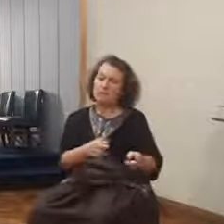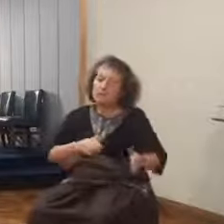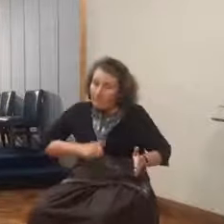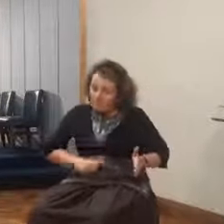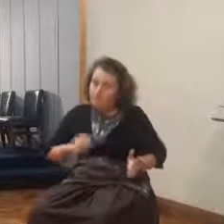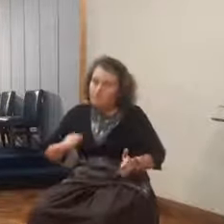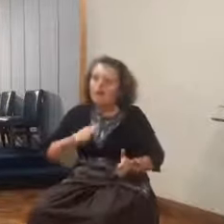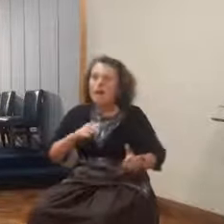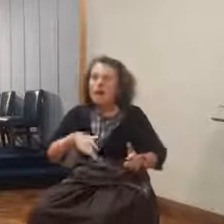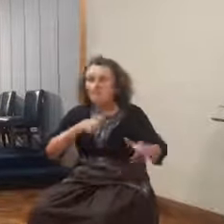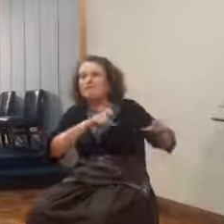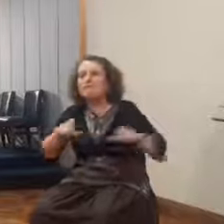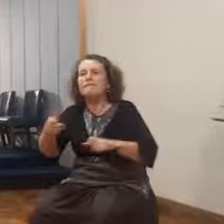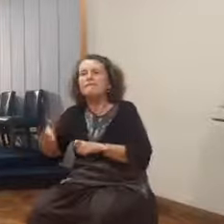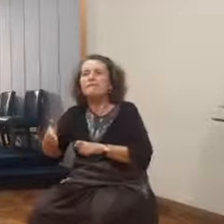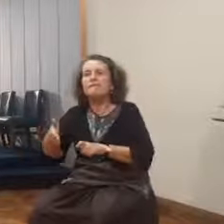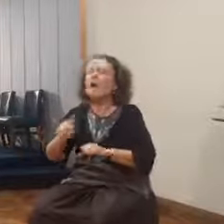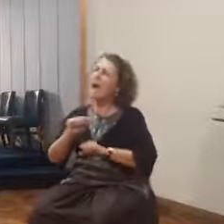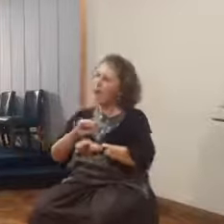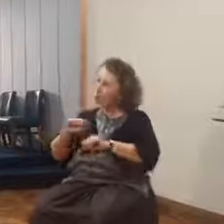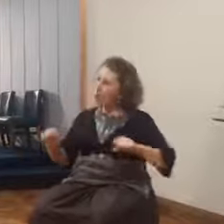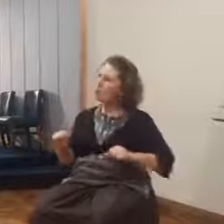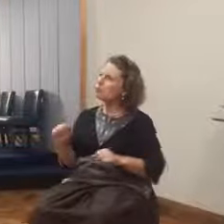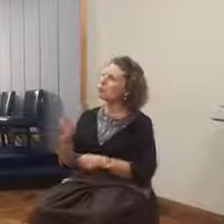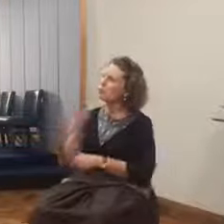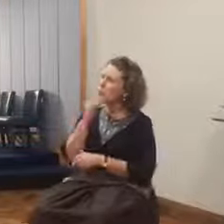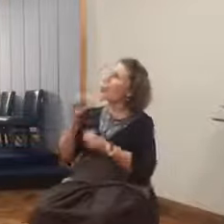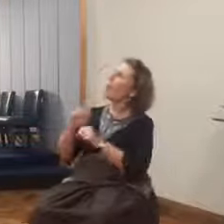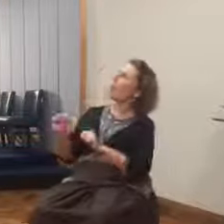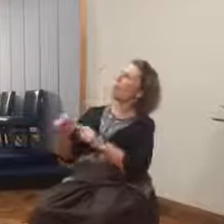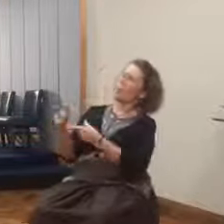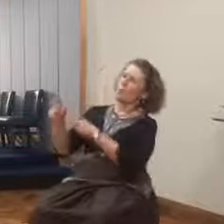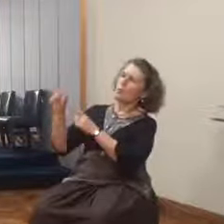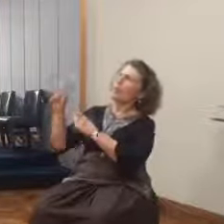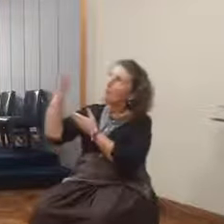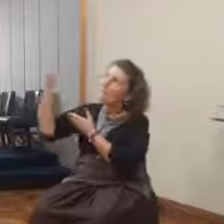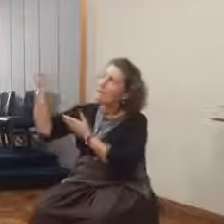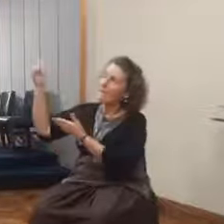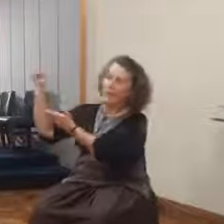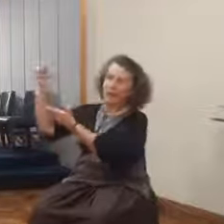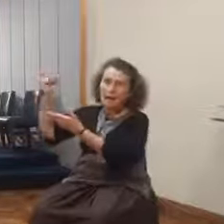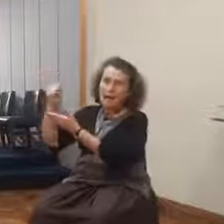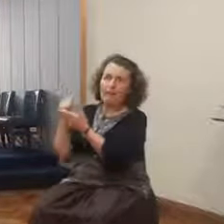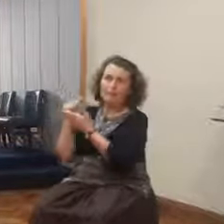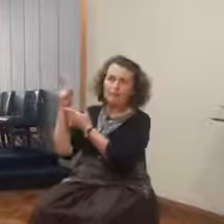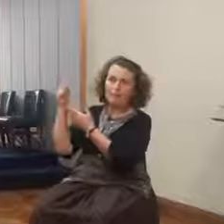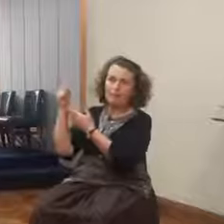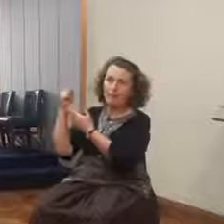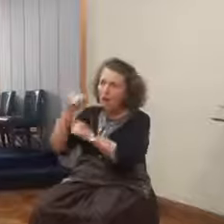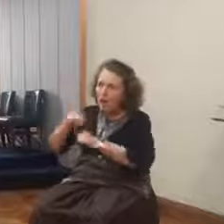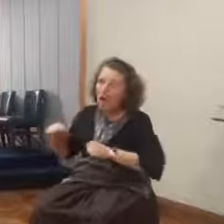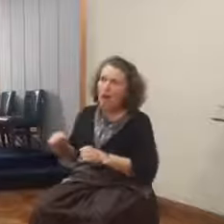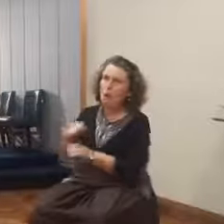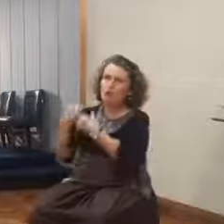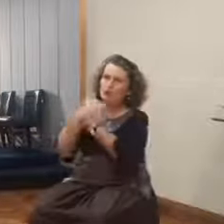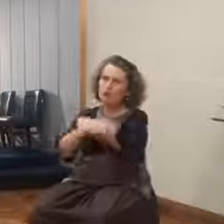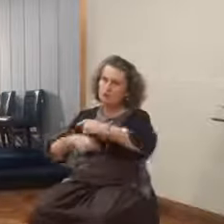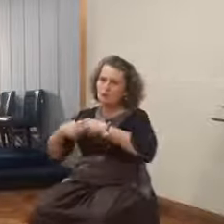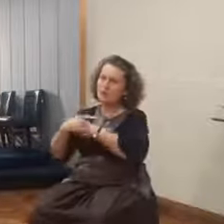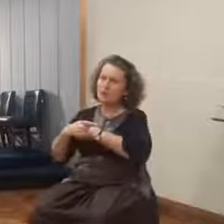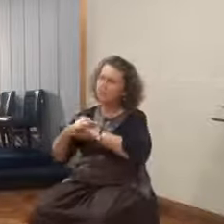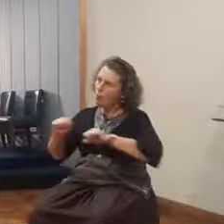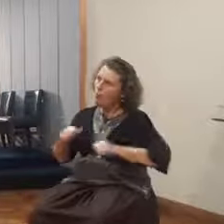soul waiteth for the Lord. He is our help and our shield. For our heart shall rejoice in